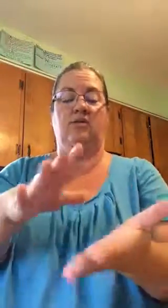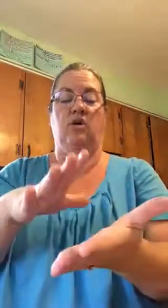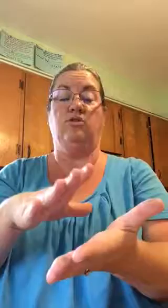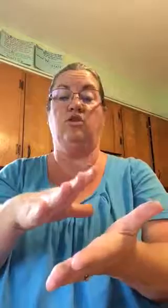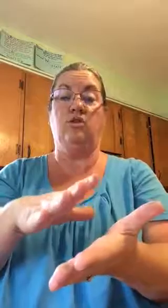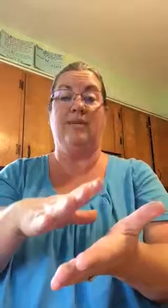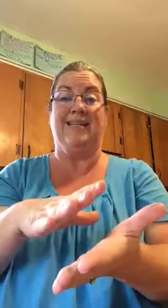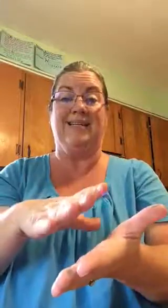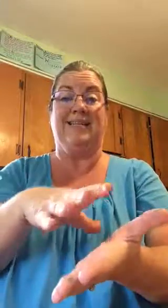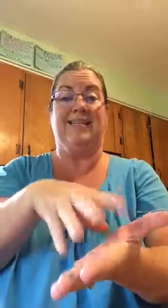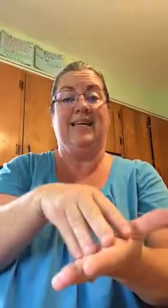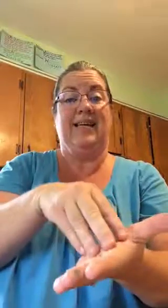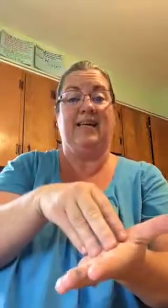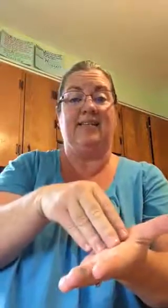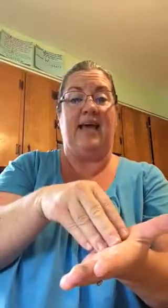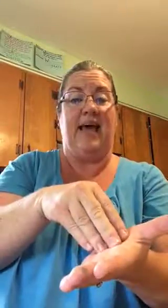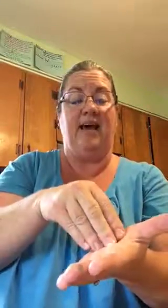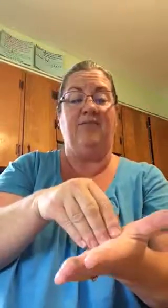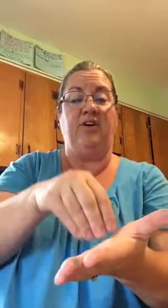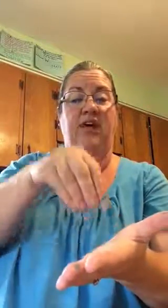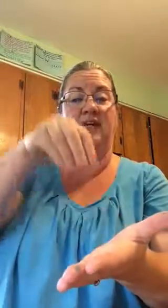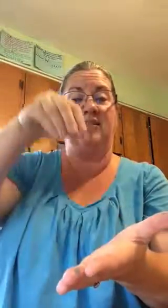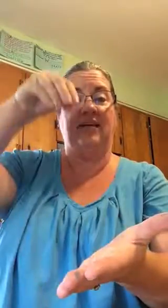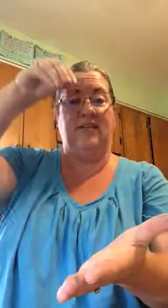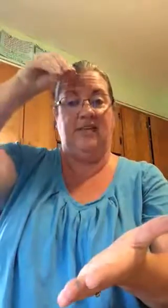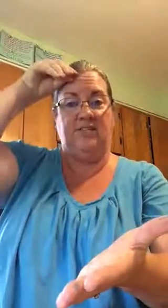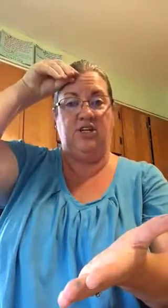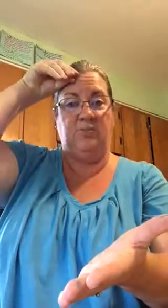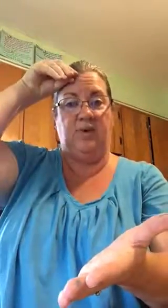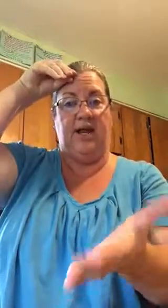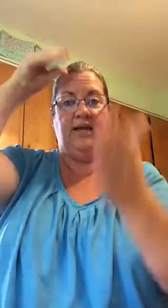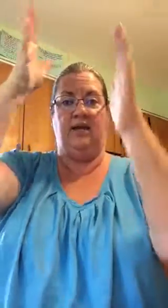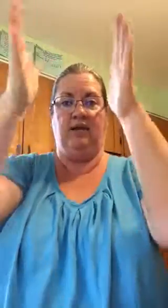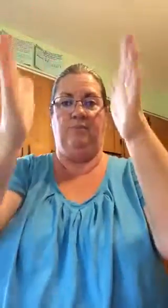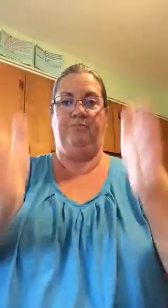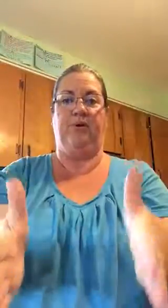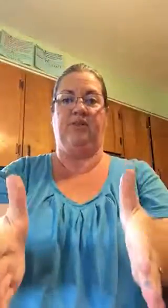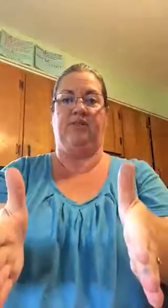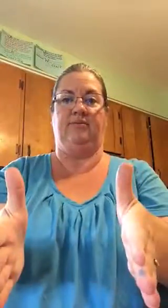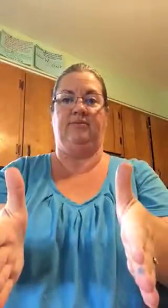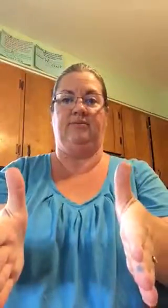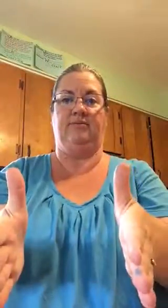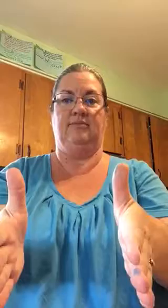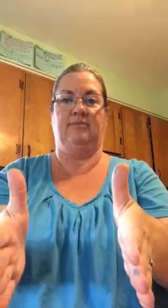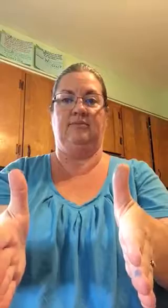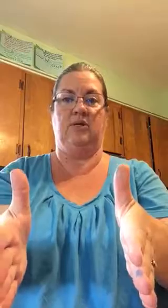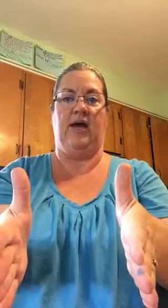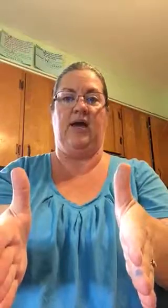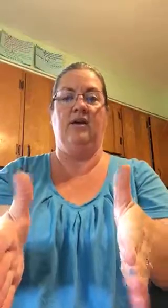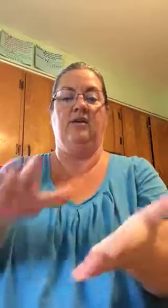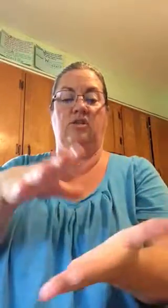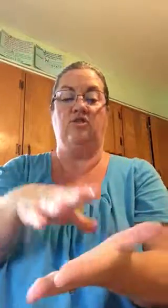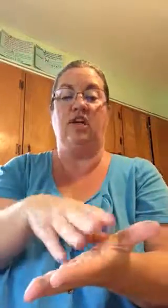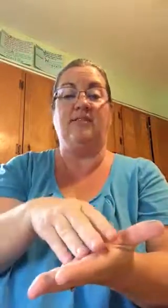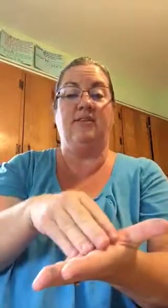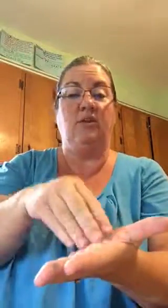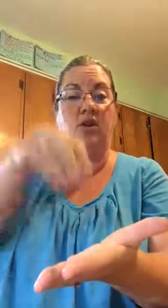So student is out of your hand into your brain, person. Okay, so just to